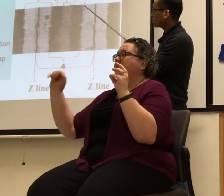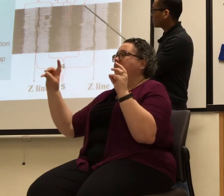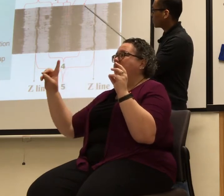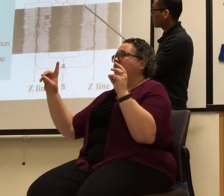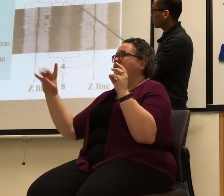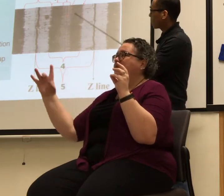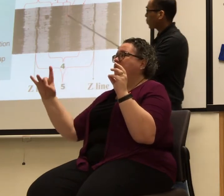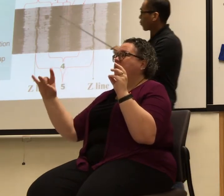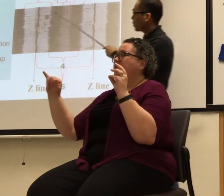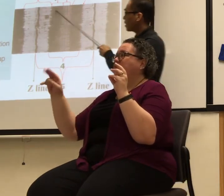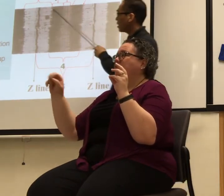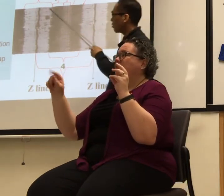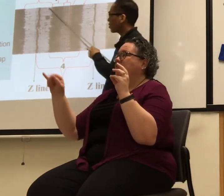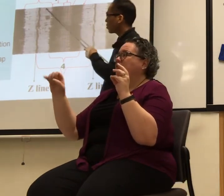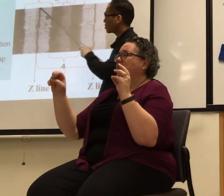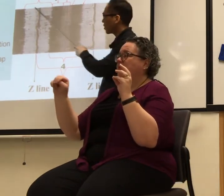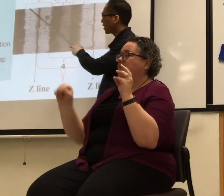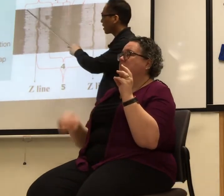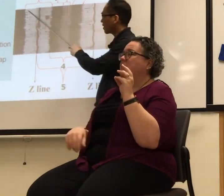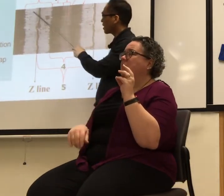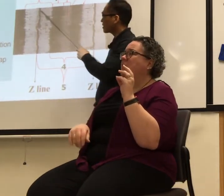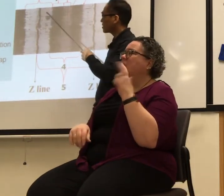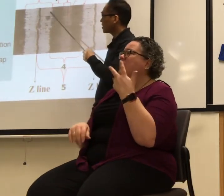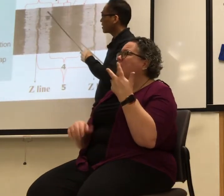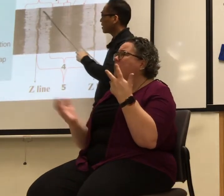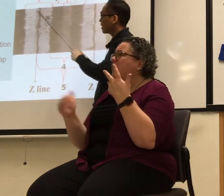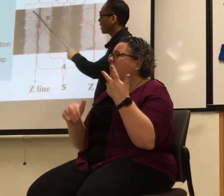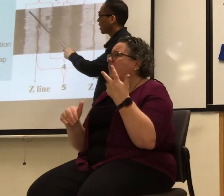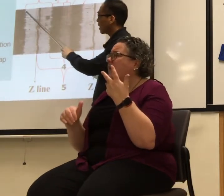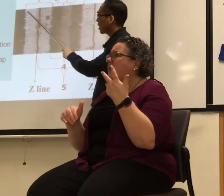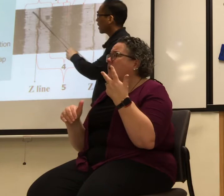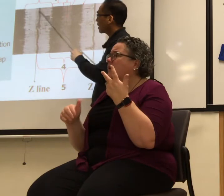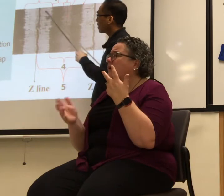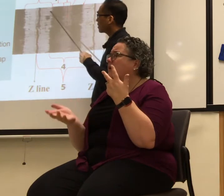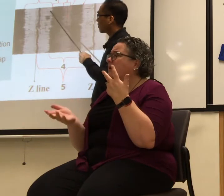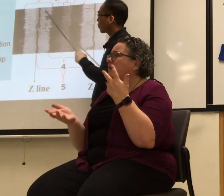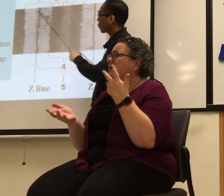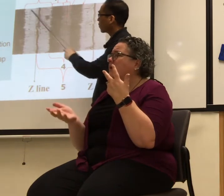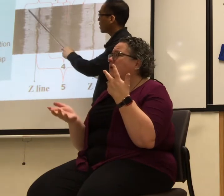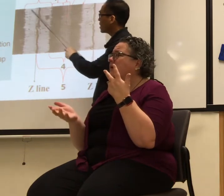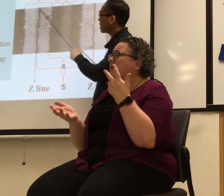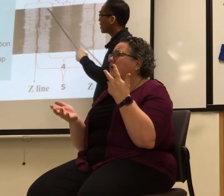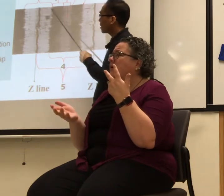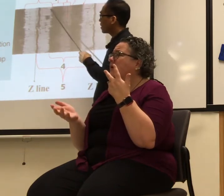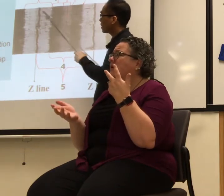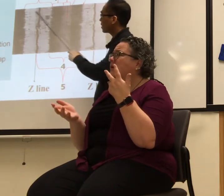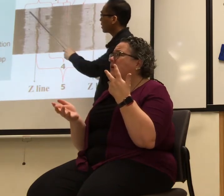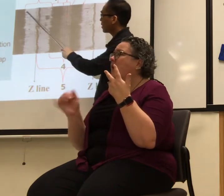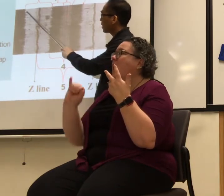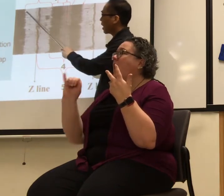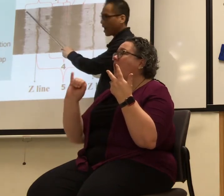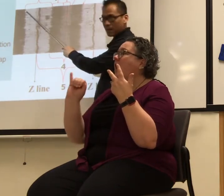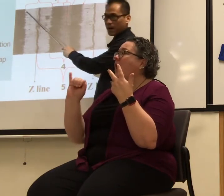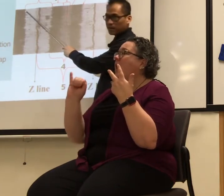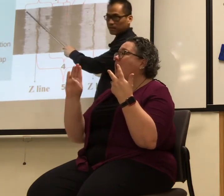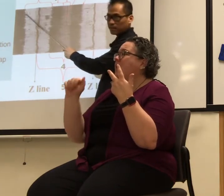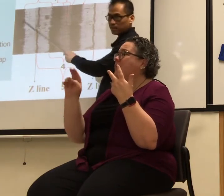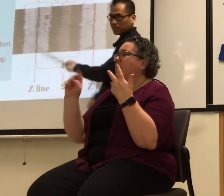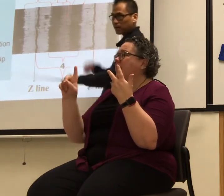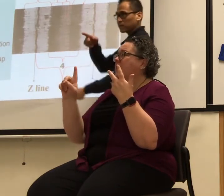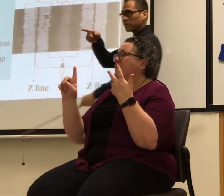Iban Junction. Number 3, what was what again, class? Number 3? Iban.